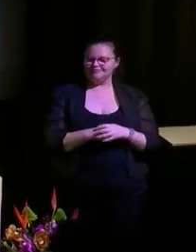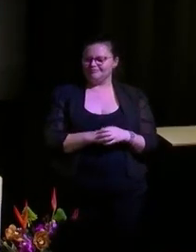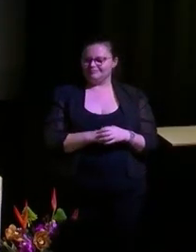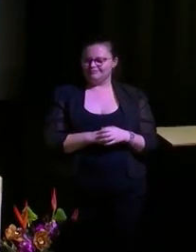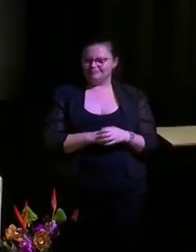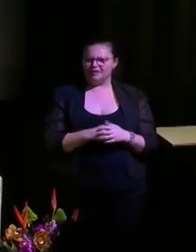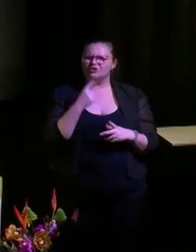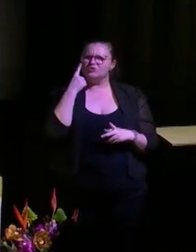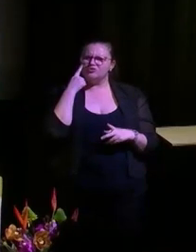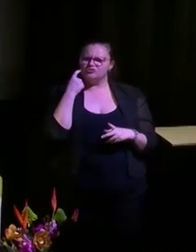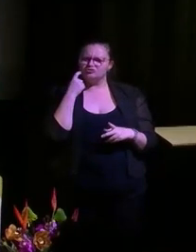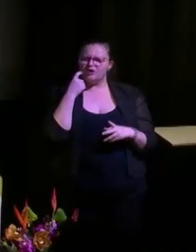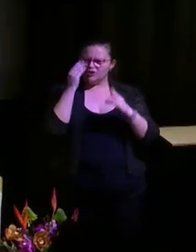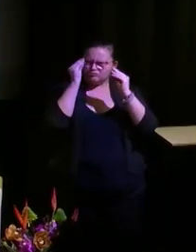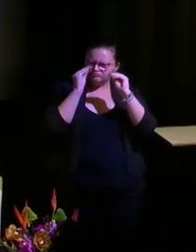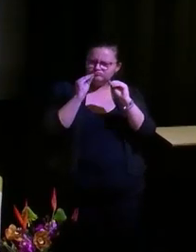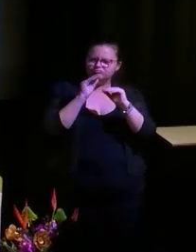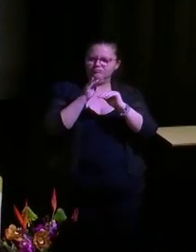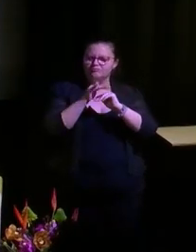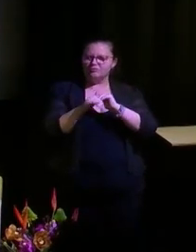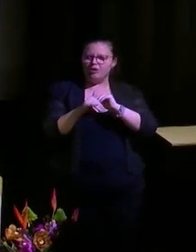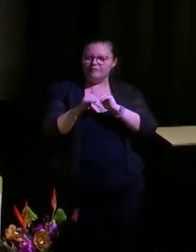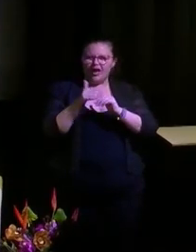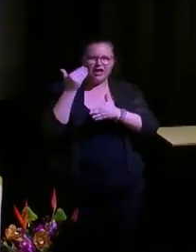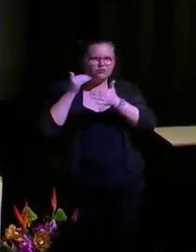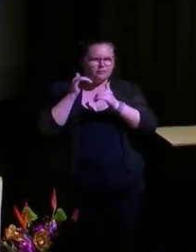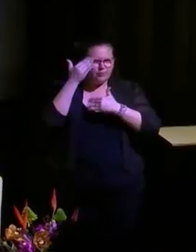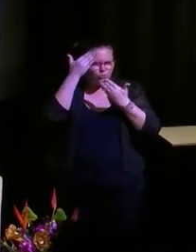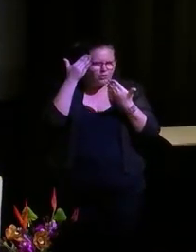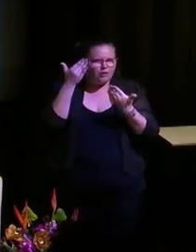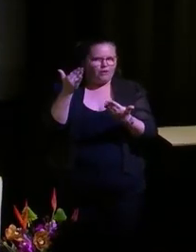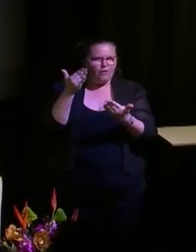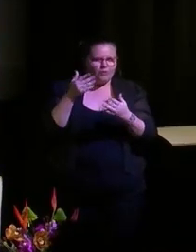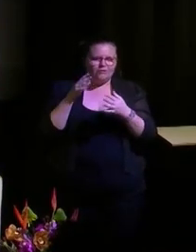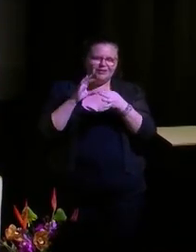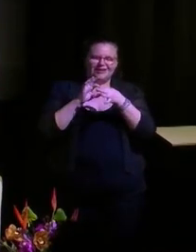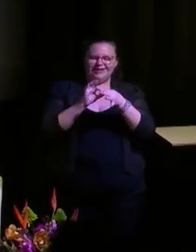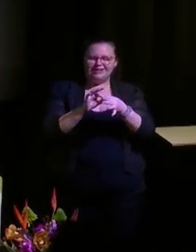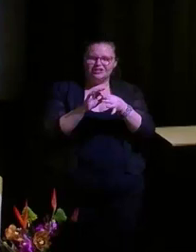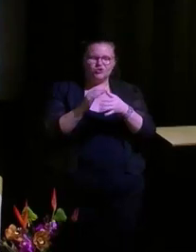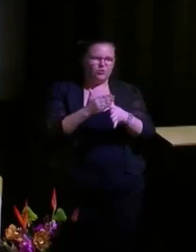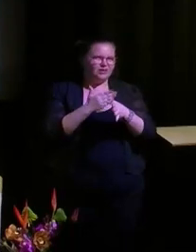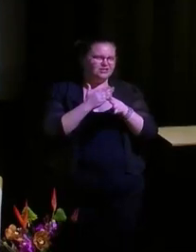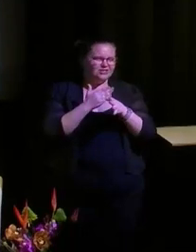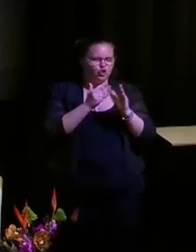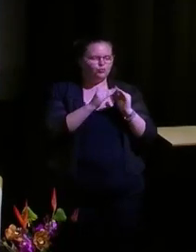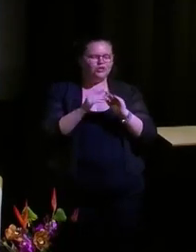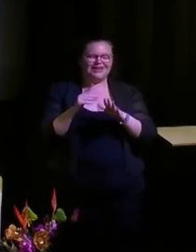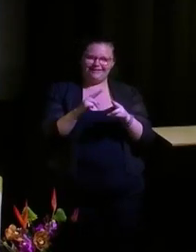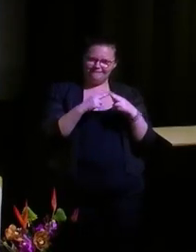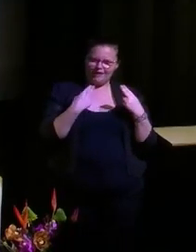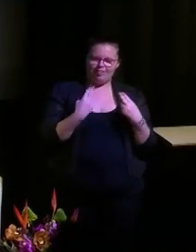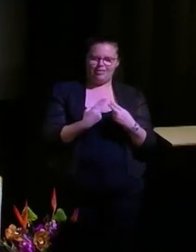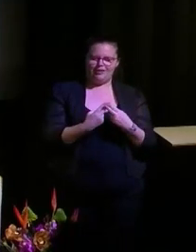local histories, especially in relation to her Indigenous communities and family. She has been part of many